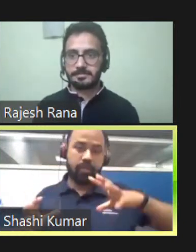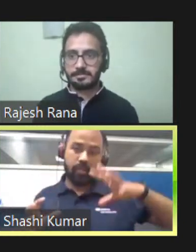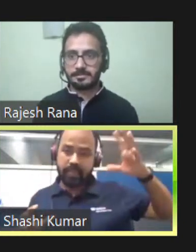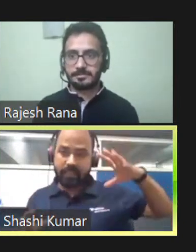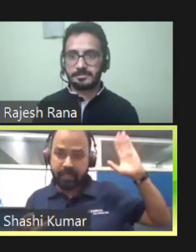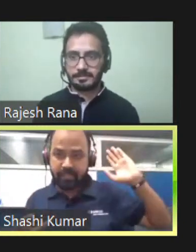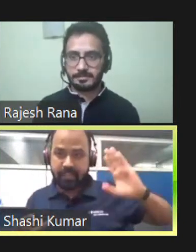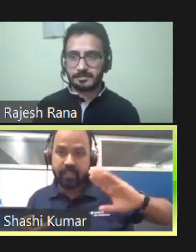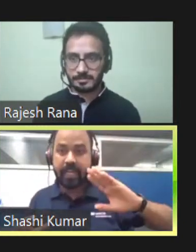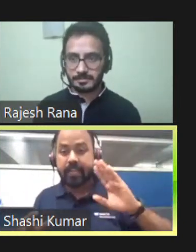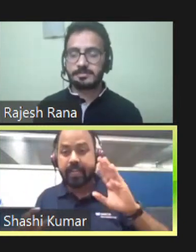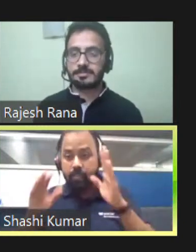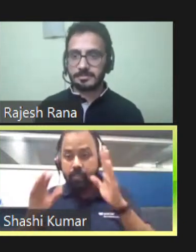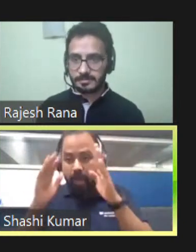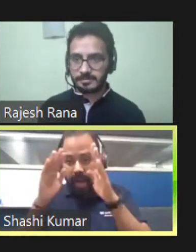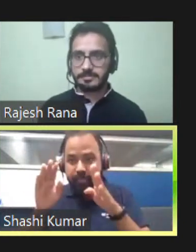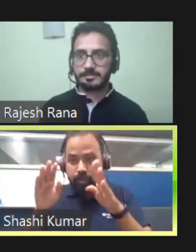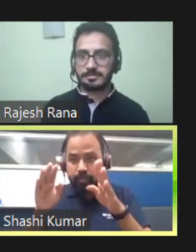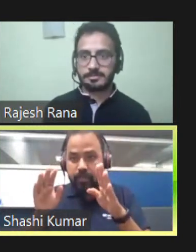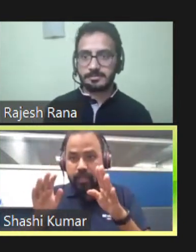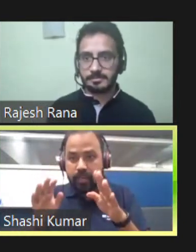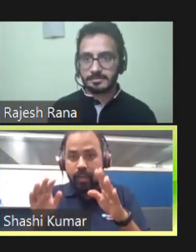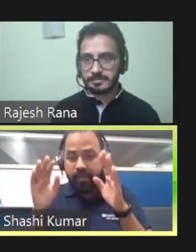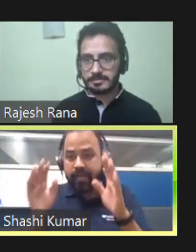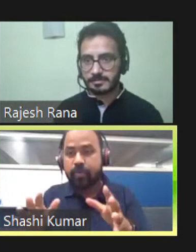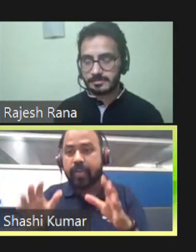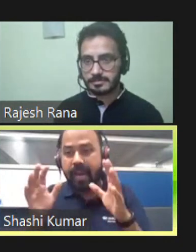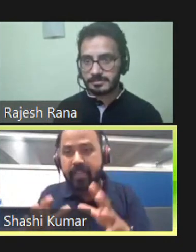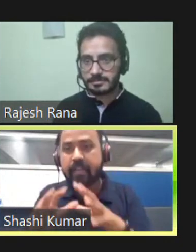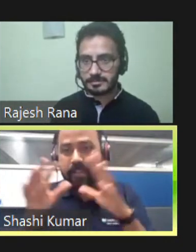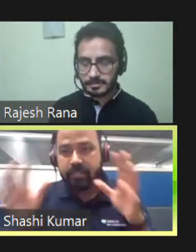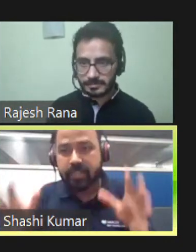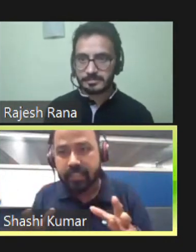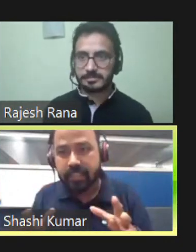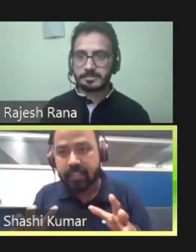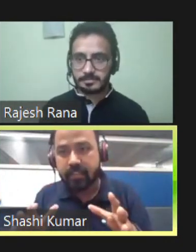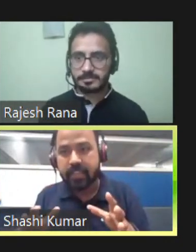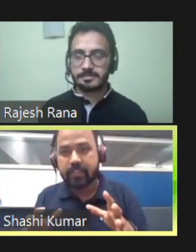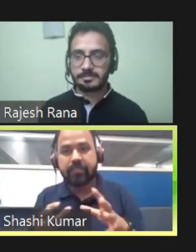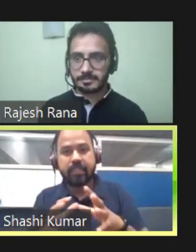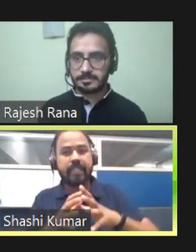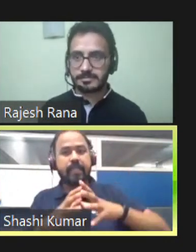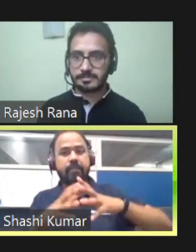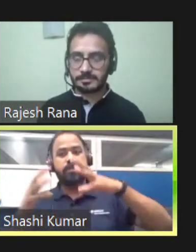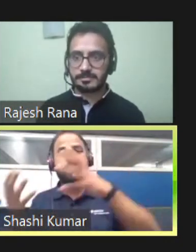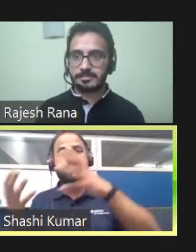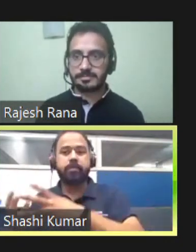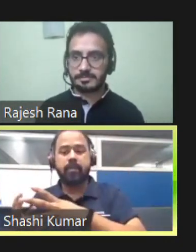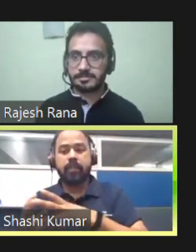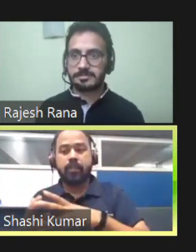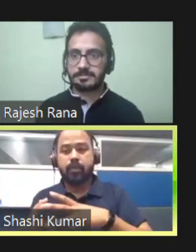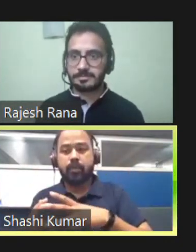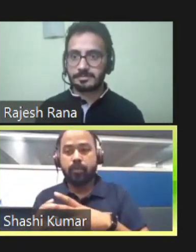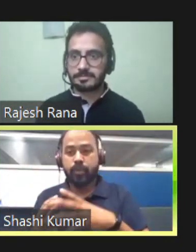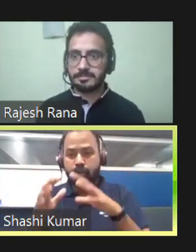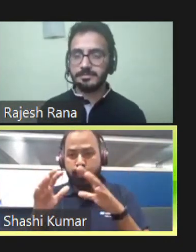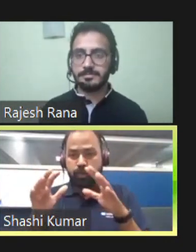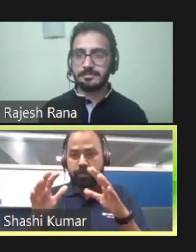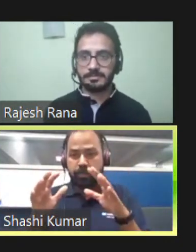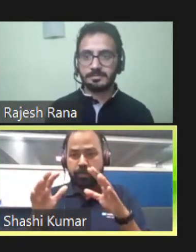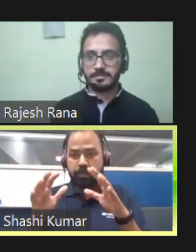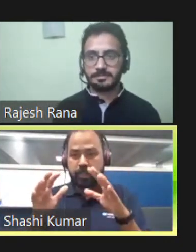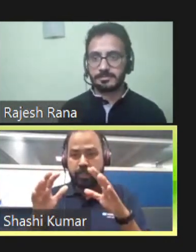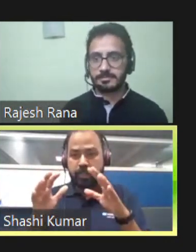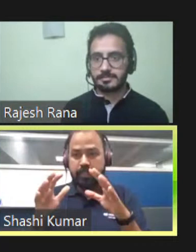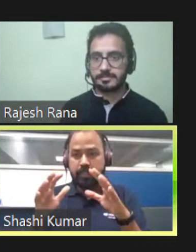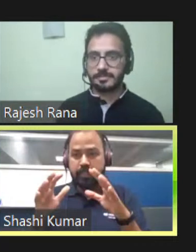also covered in the previous slide that you have to be, when you are having a conversation with differently able people, so you should